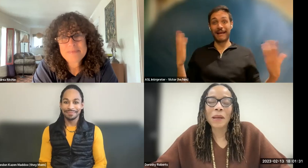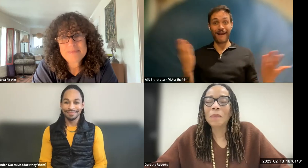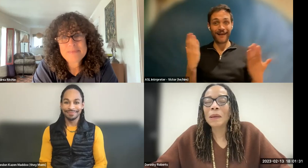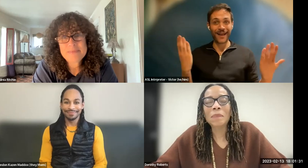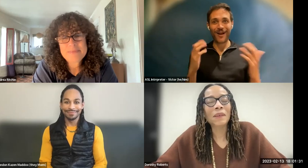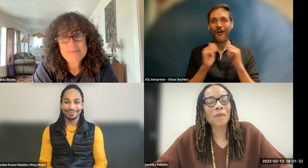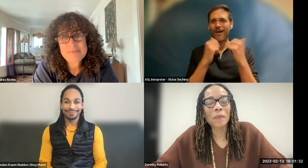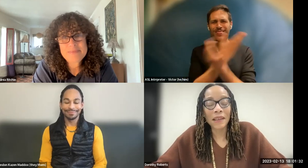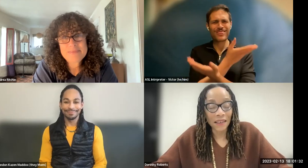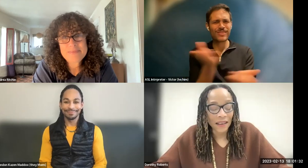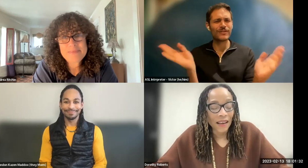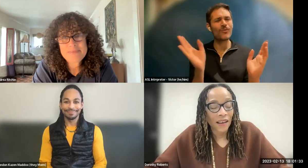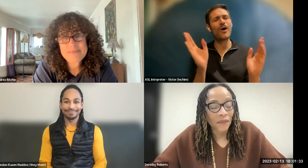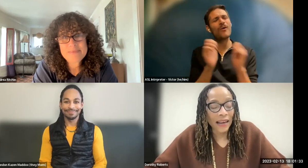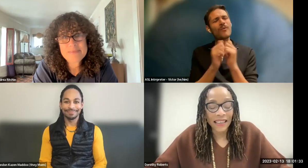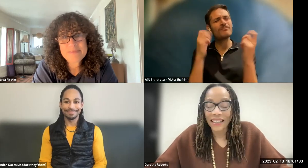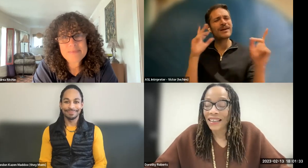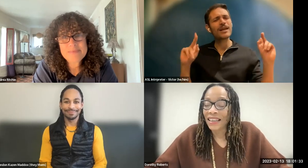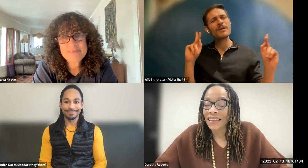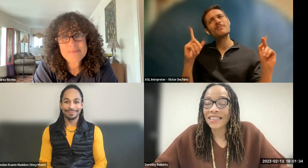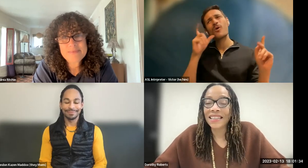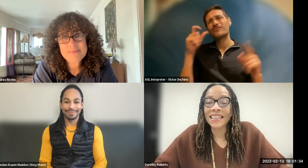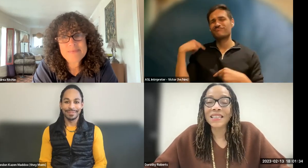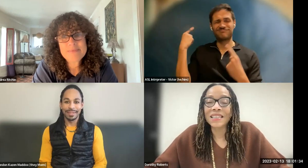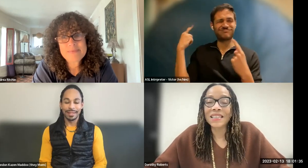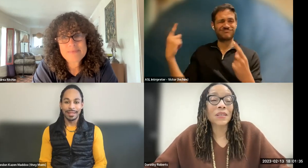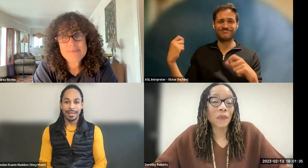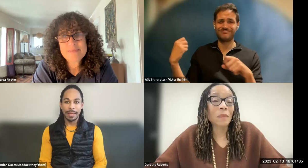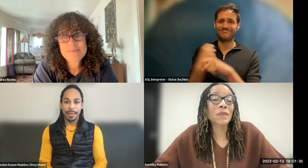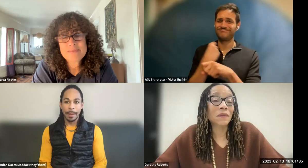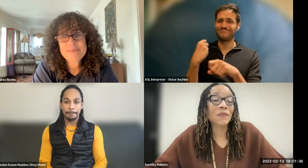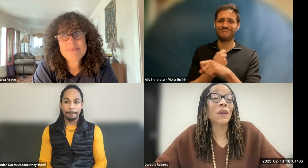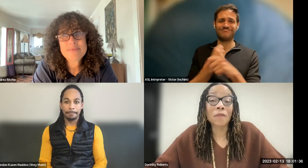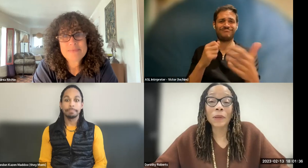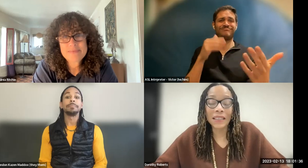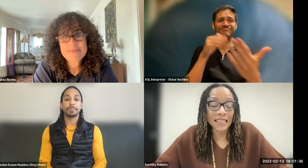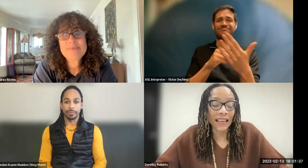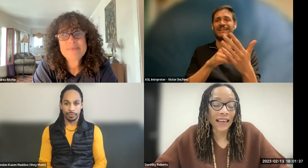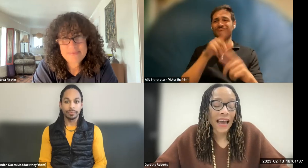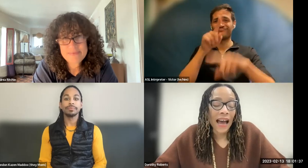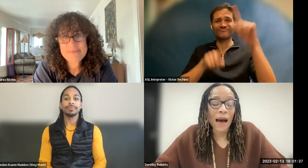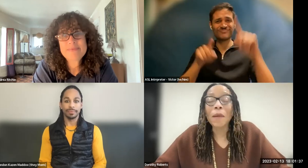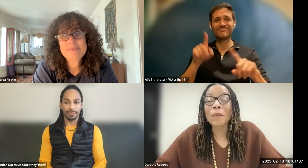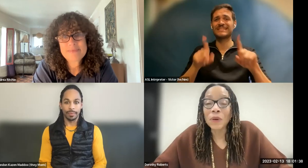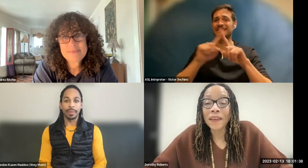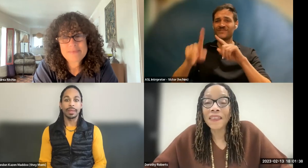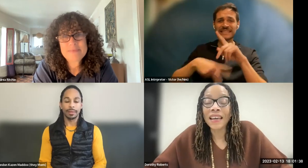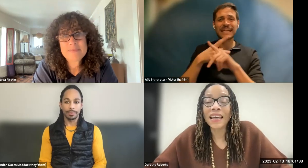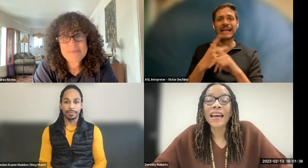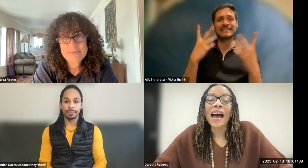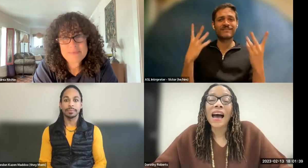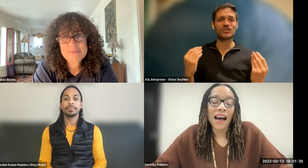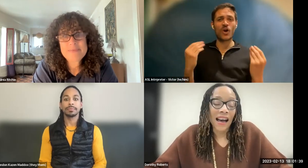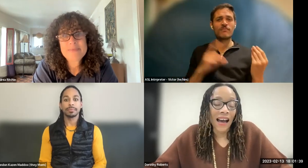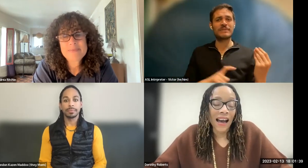so many people who've been fighting against these various forms of soft policing. I'm